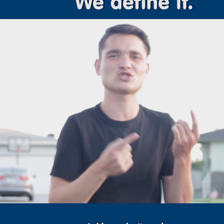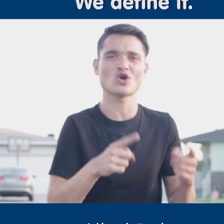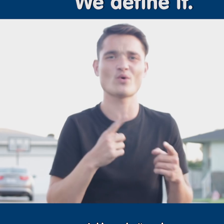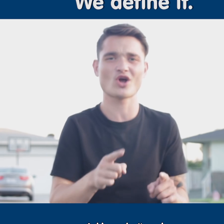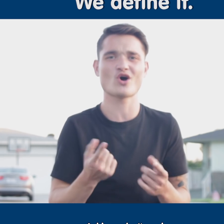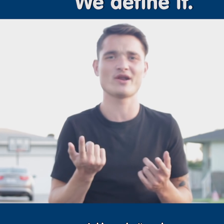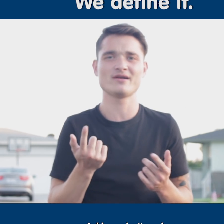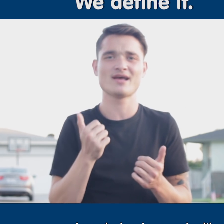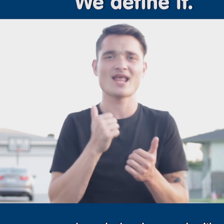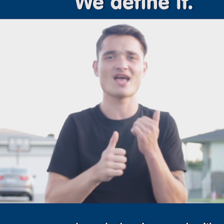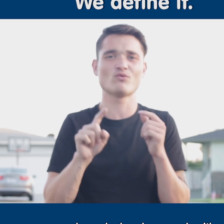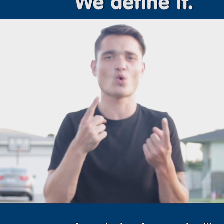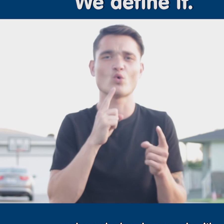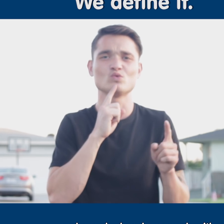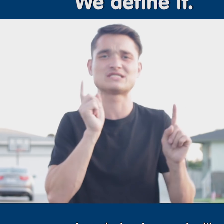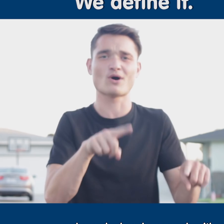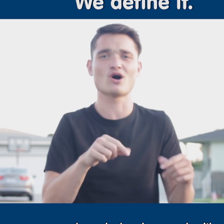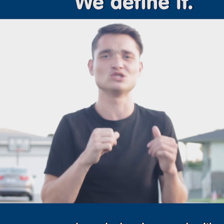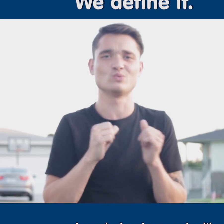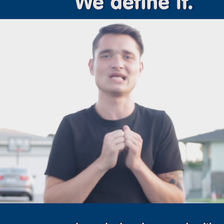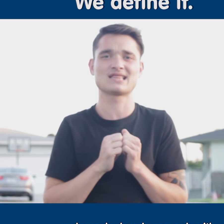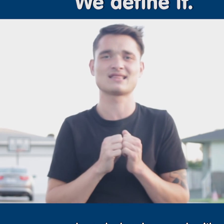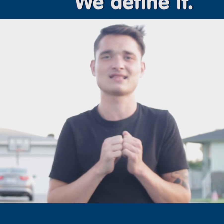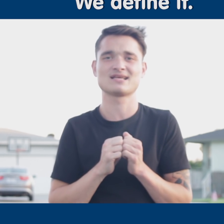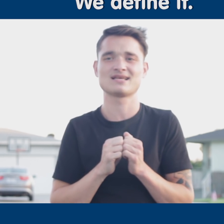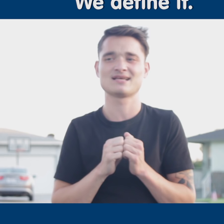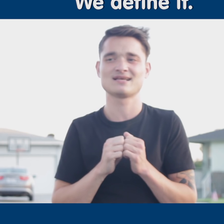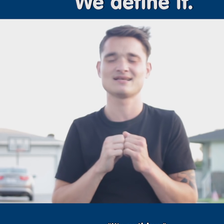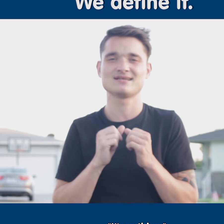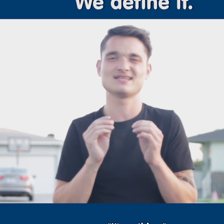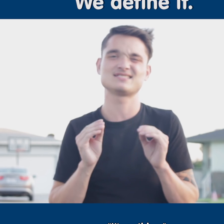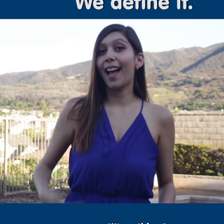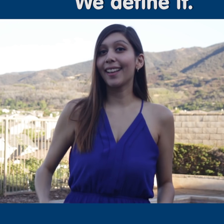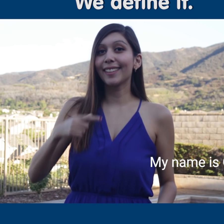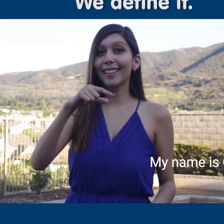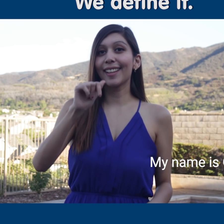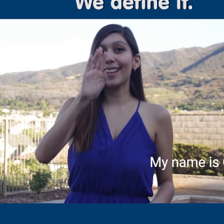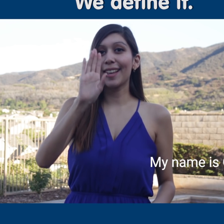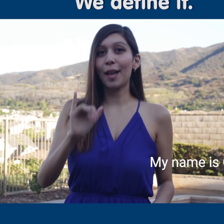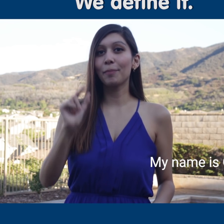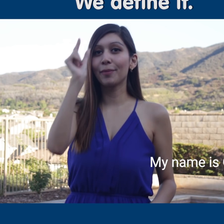going on, and everybody only responds with, "It's nothing."